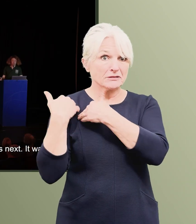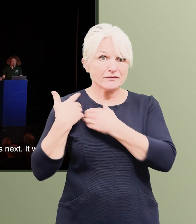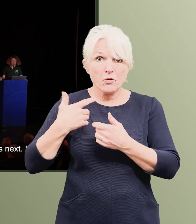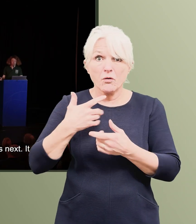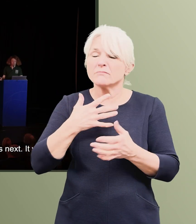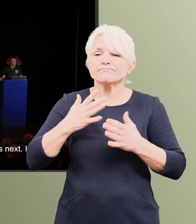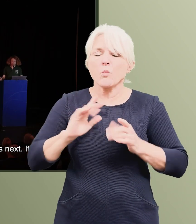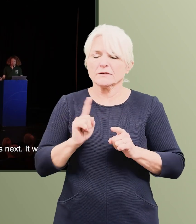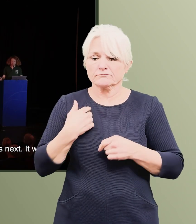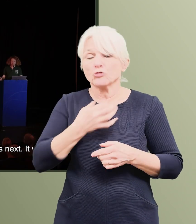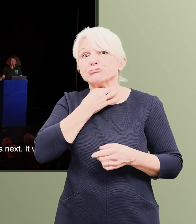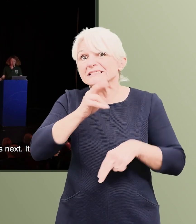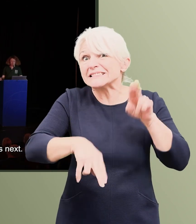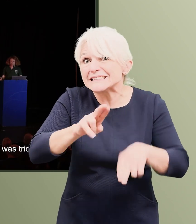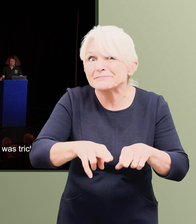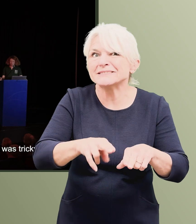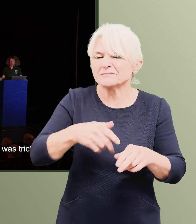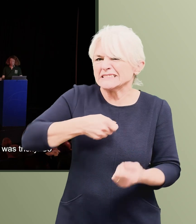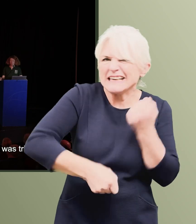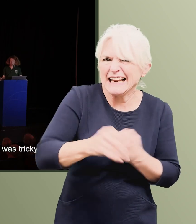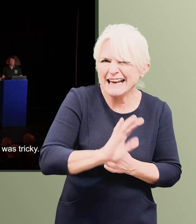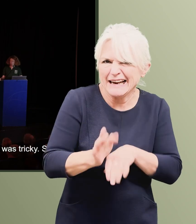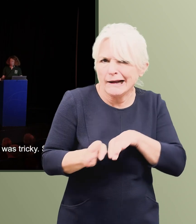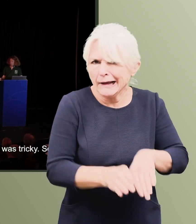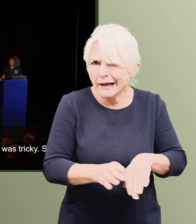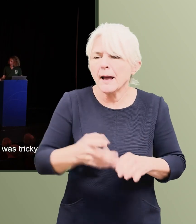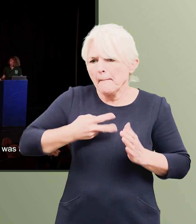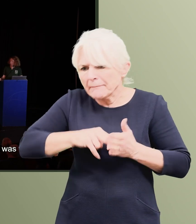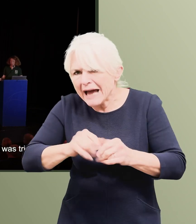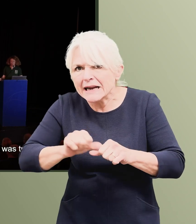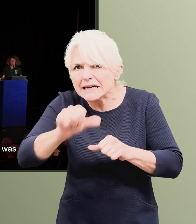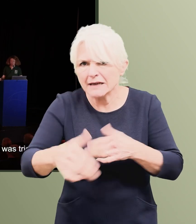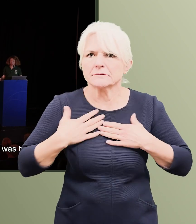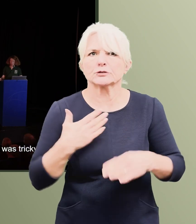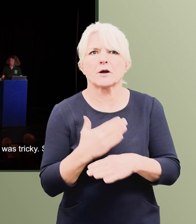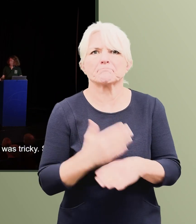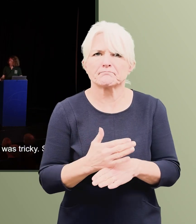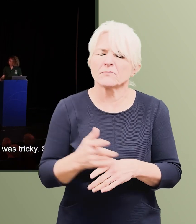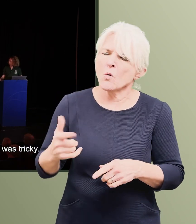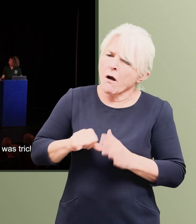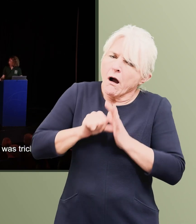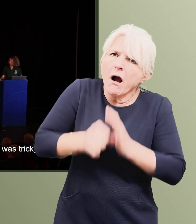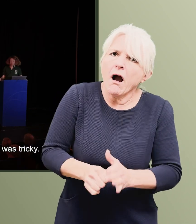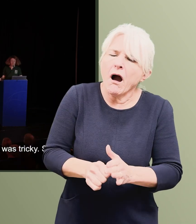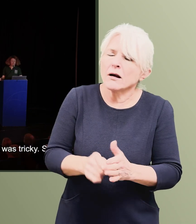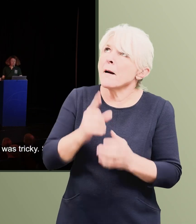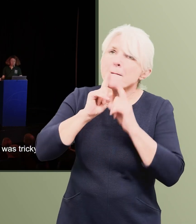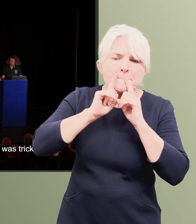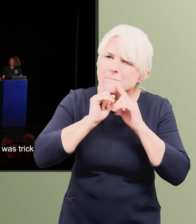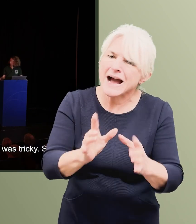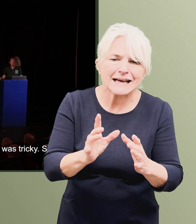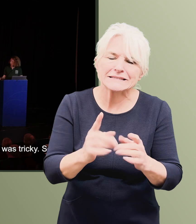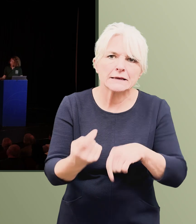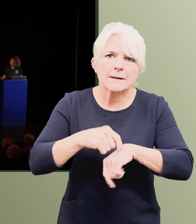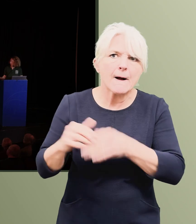It was a slog, this one. It was an amazing dig, and we had some amazing finds, but it was tricky. So I'd like to thank